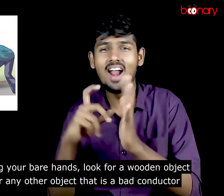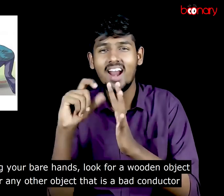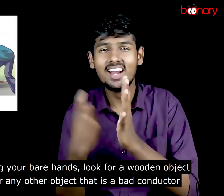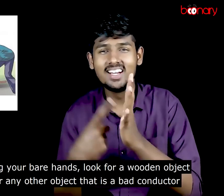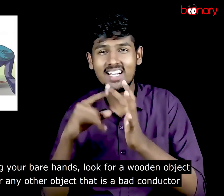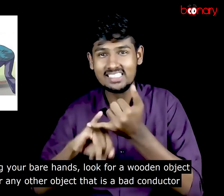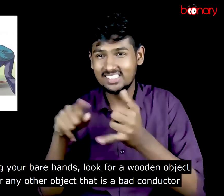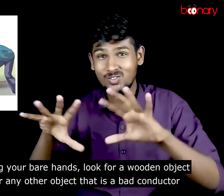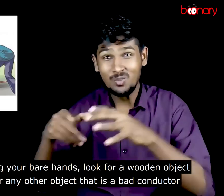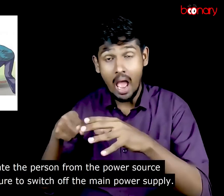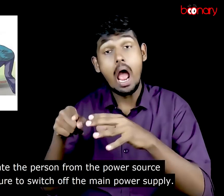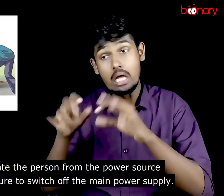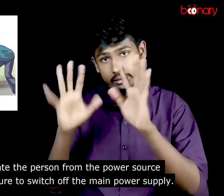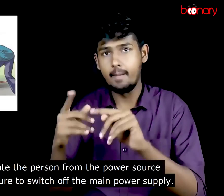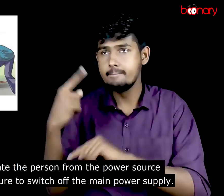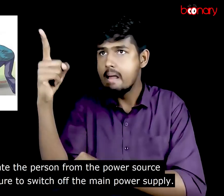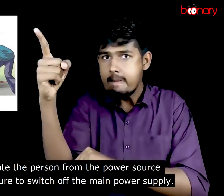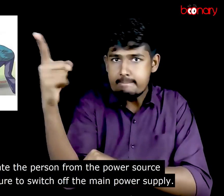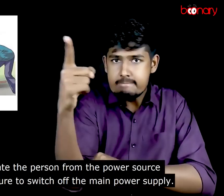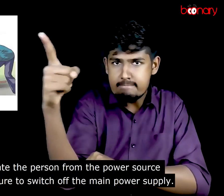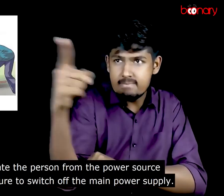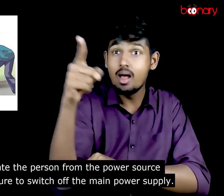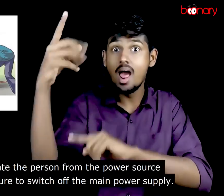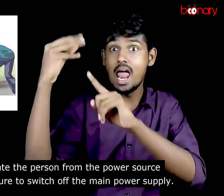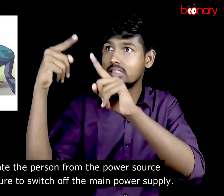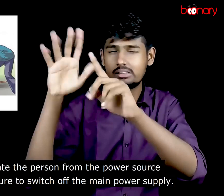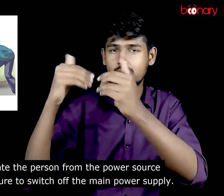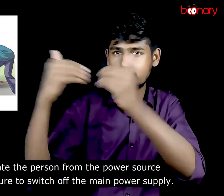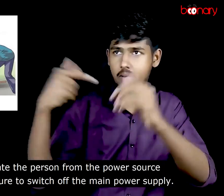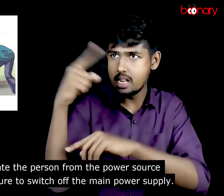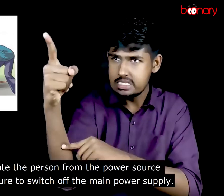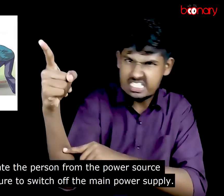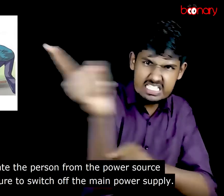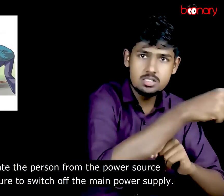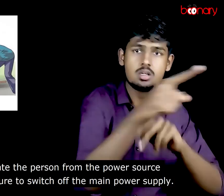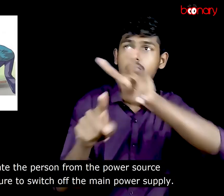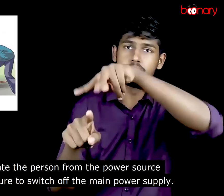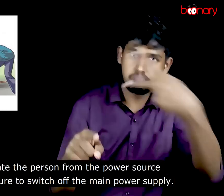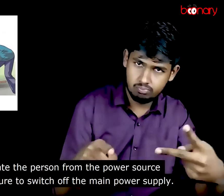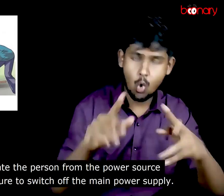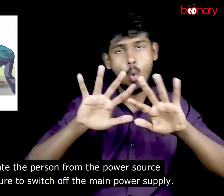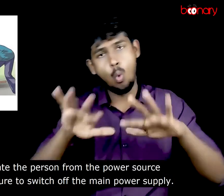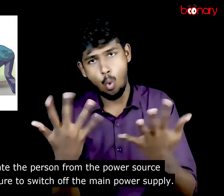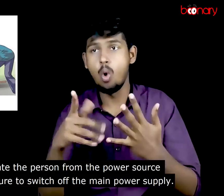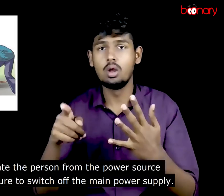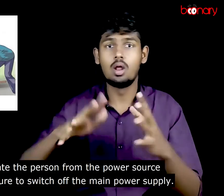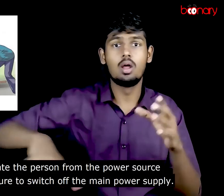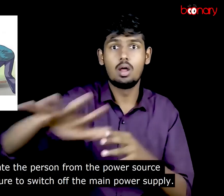bad conductor to separate the person from the power source, and make sure to switch off the main